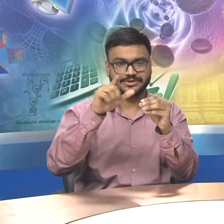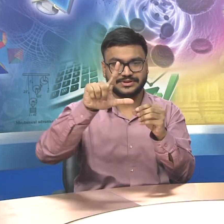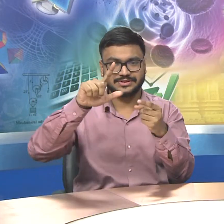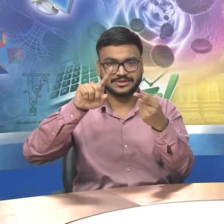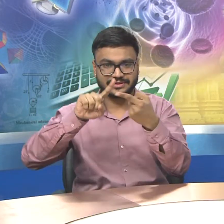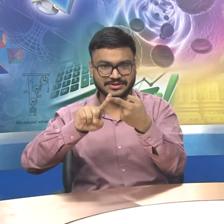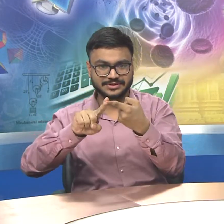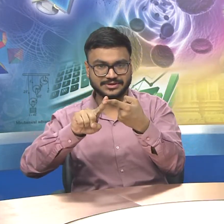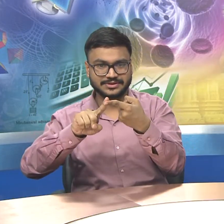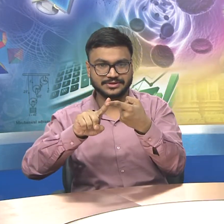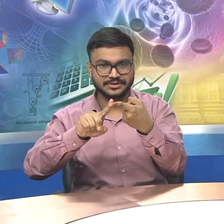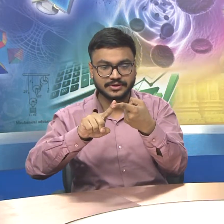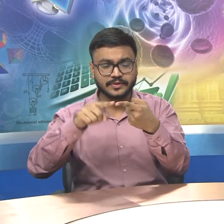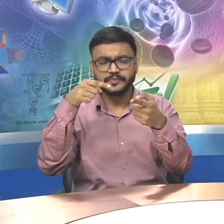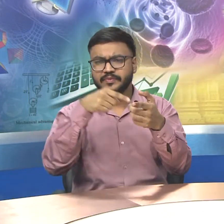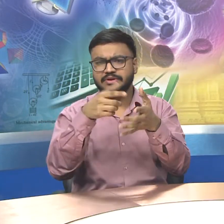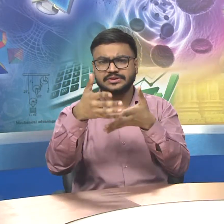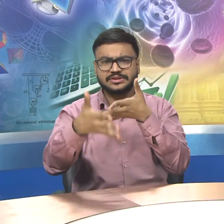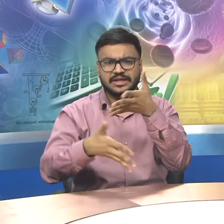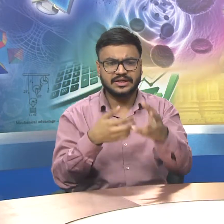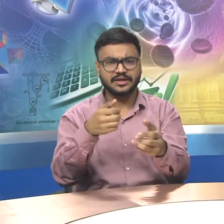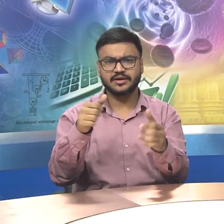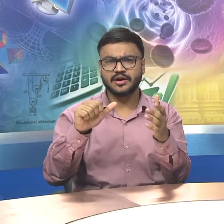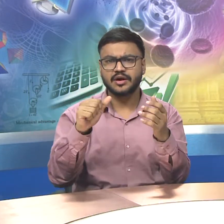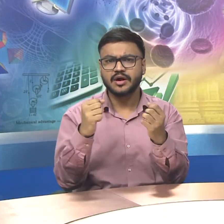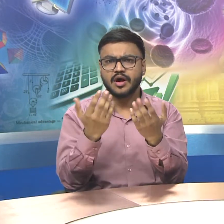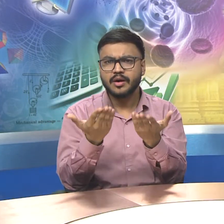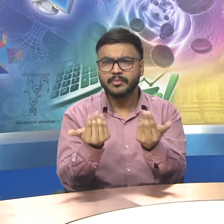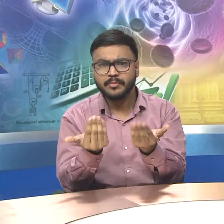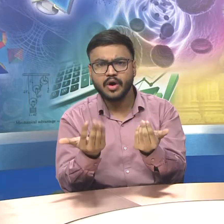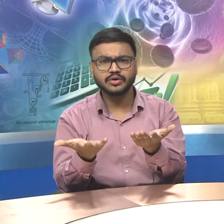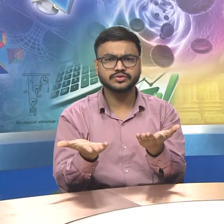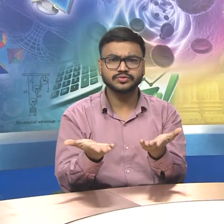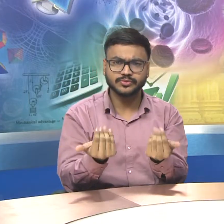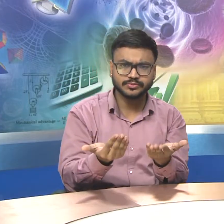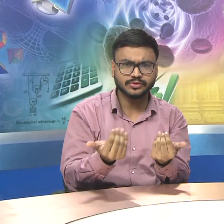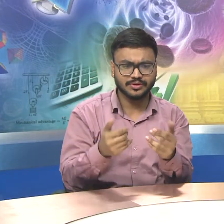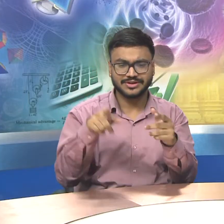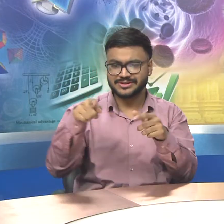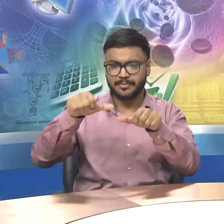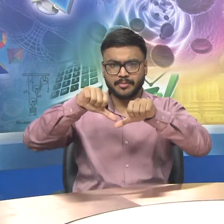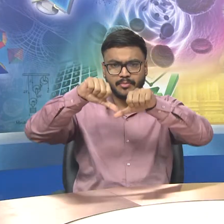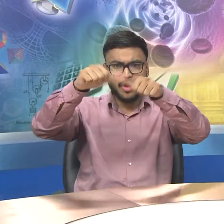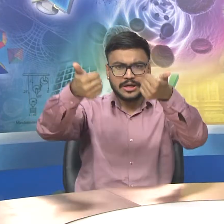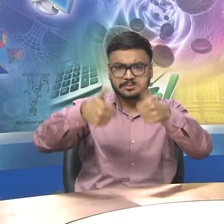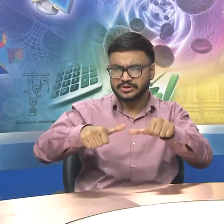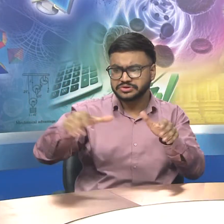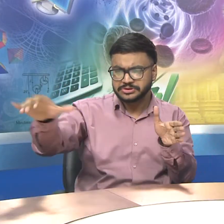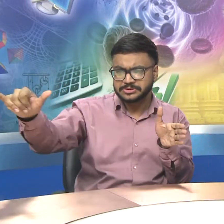For example, the sign of possible is not iconic.